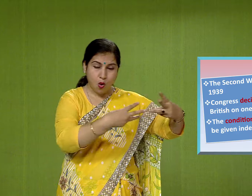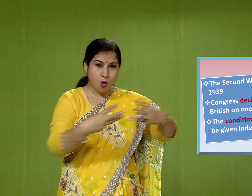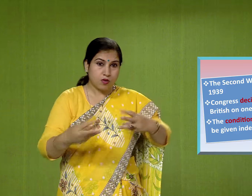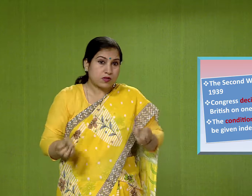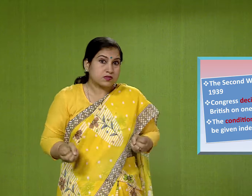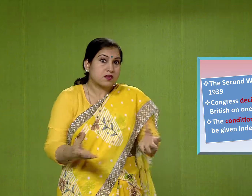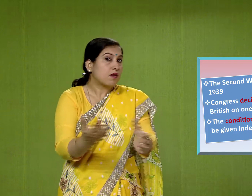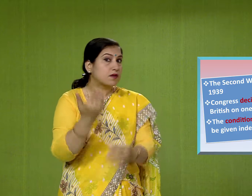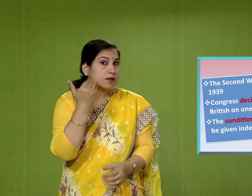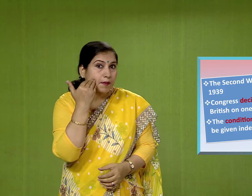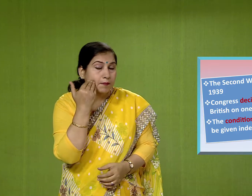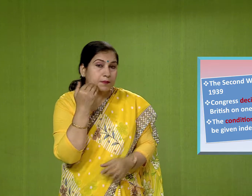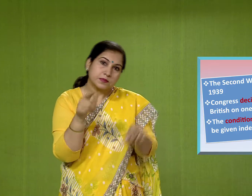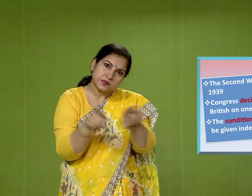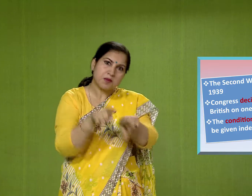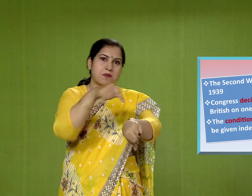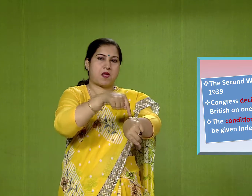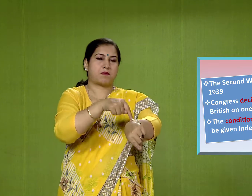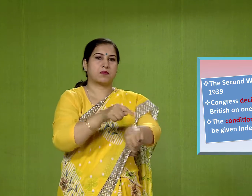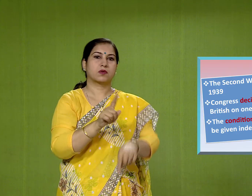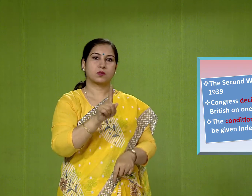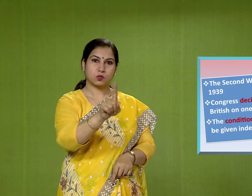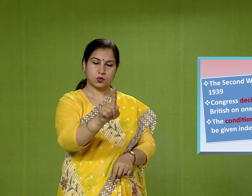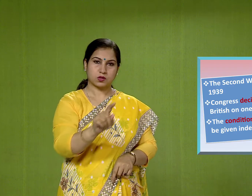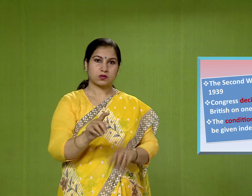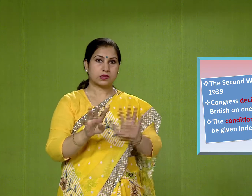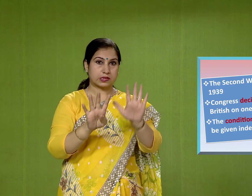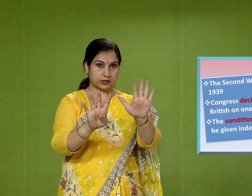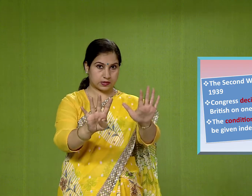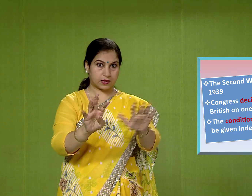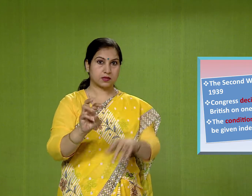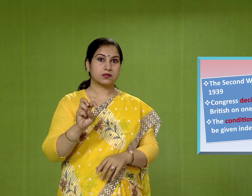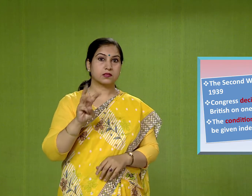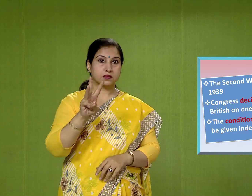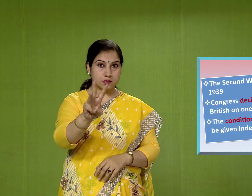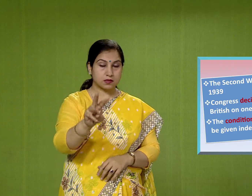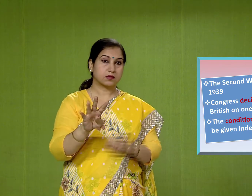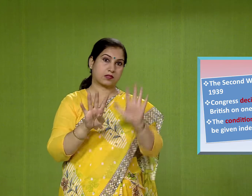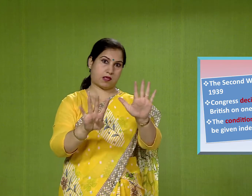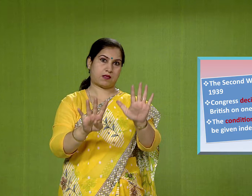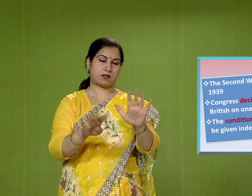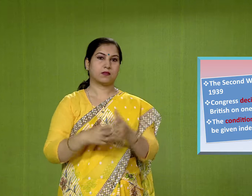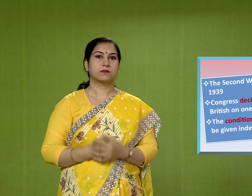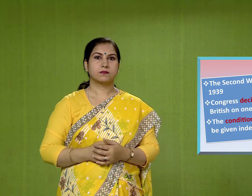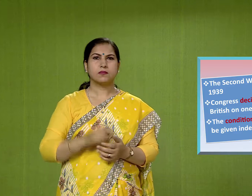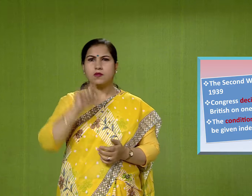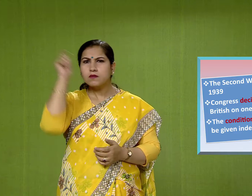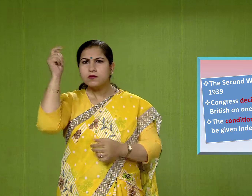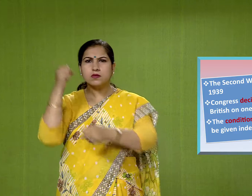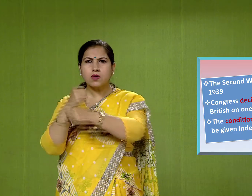year 1939? The British government asked support from Congress